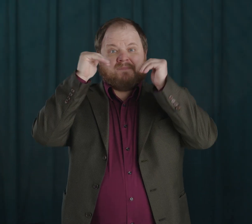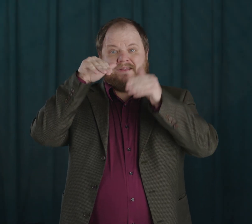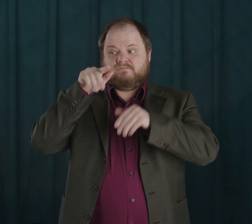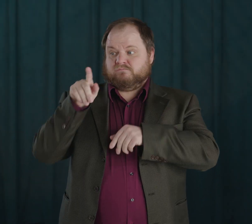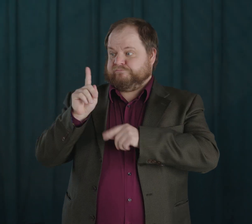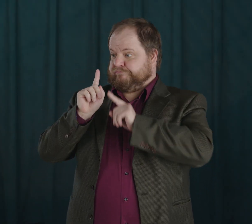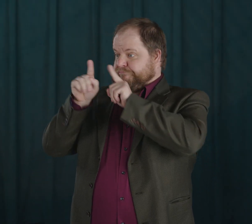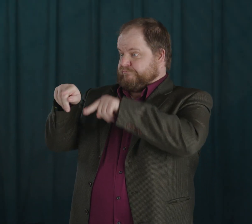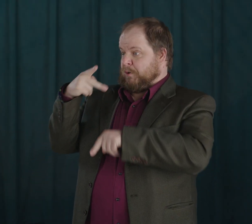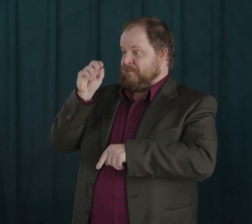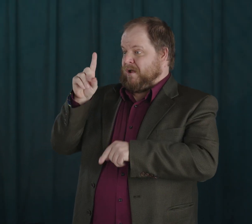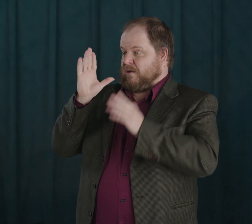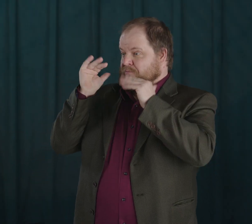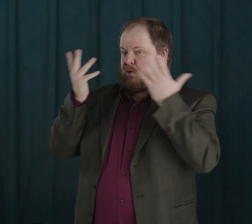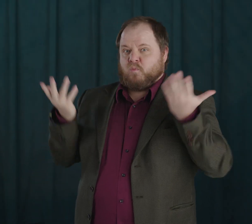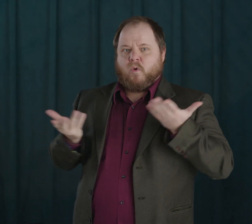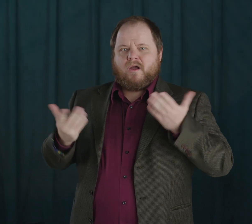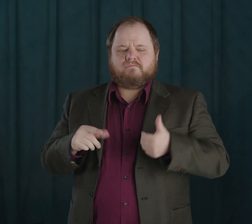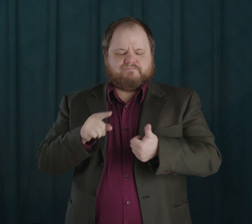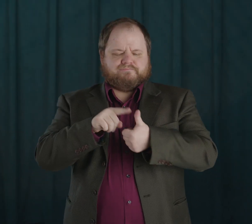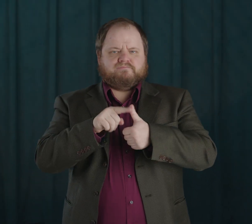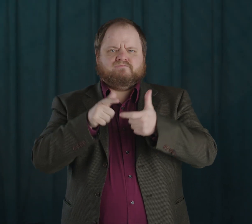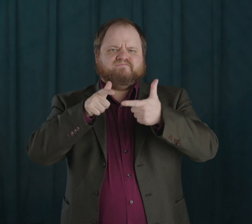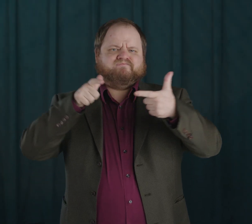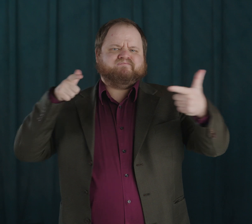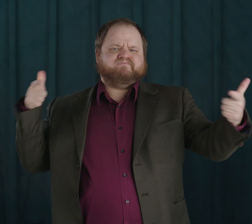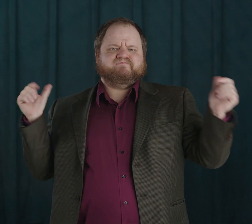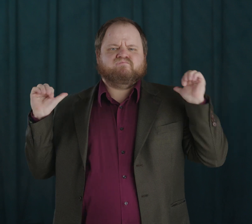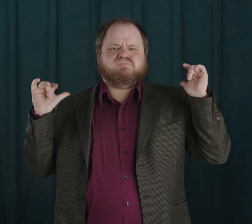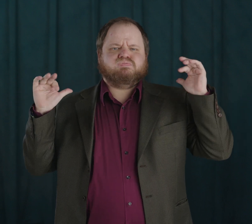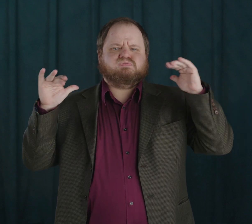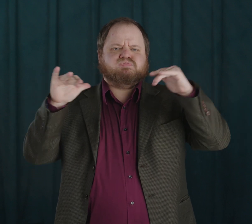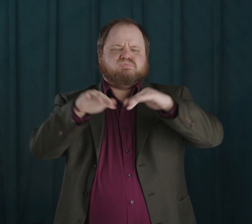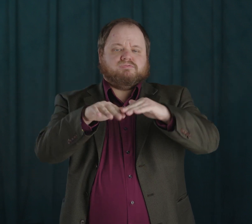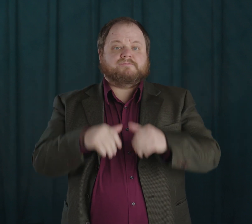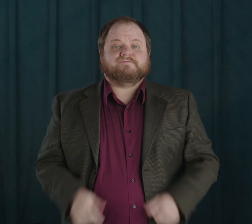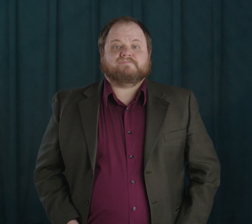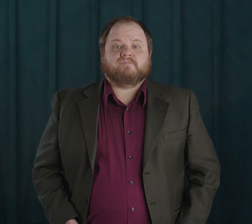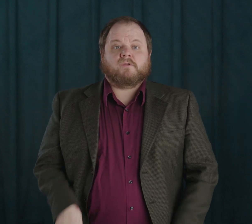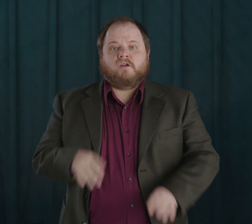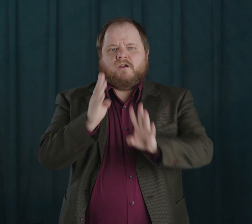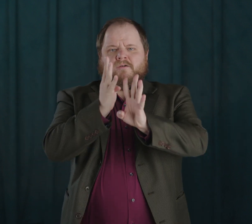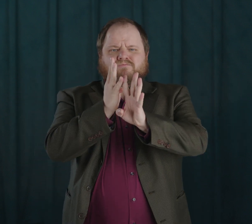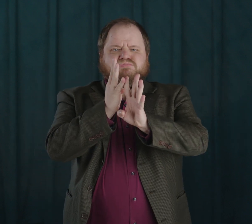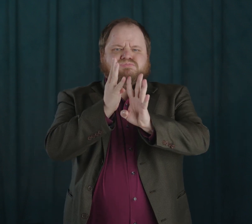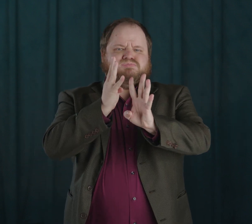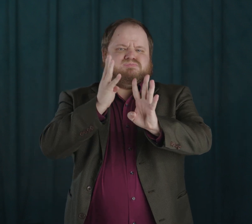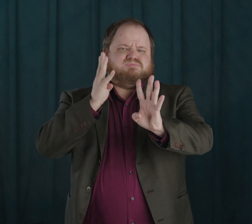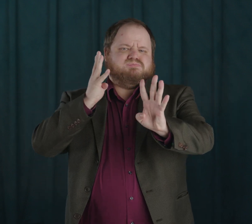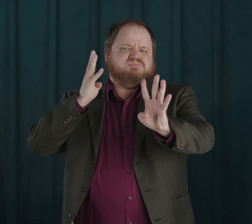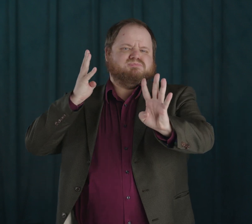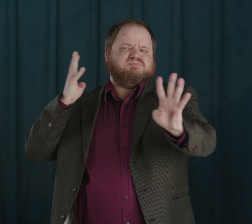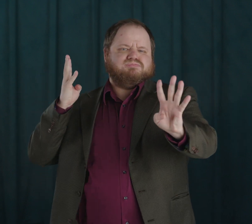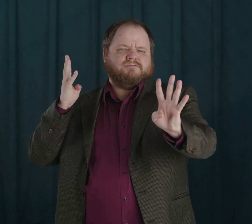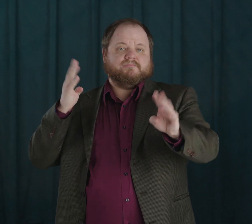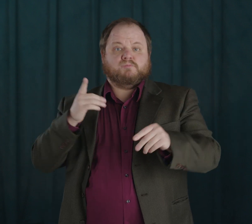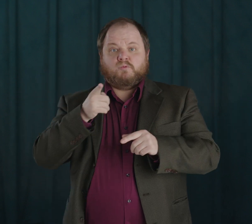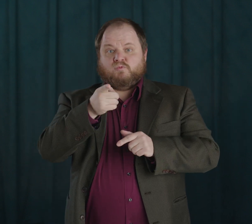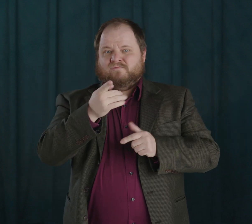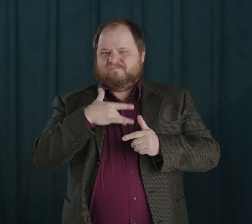What to expect at a pod. Large crowds, waiting in long lines, so be sure to bring any